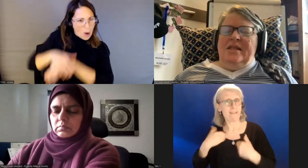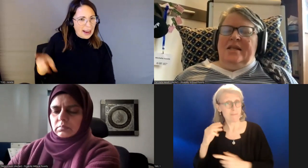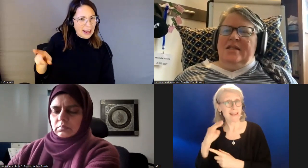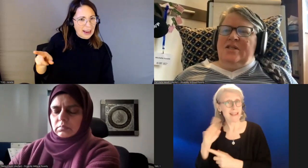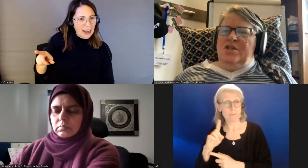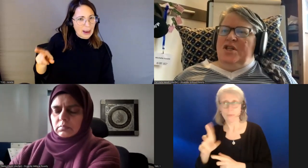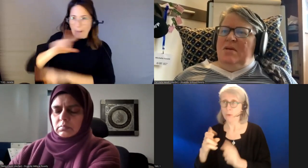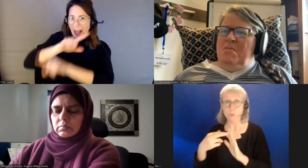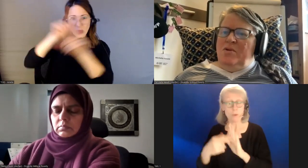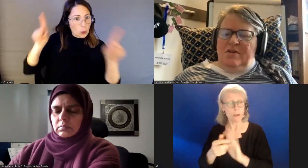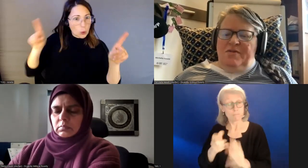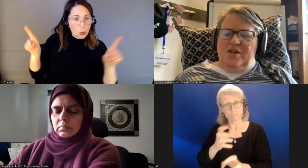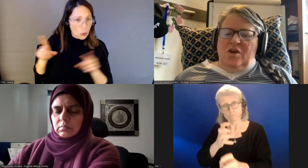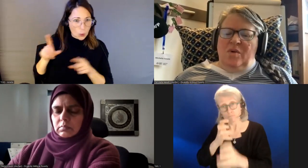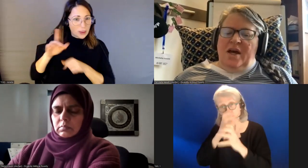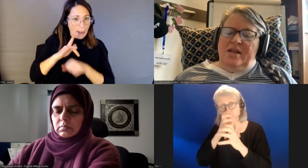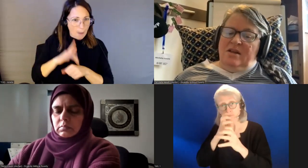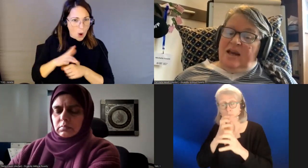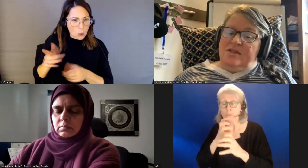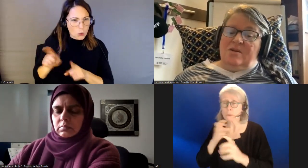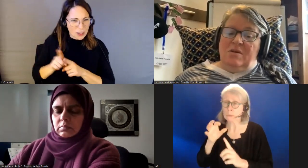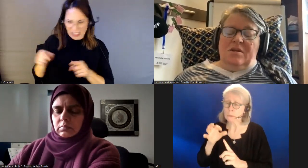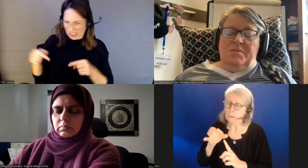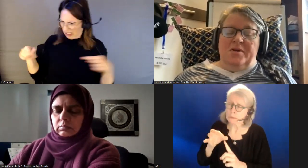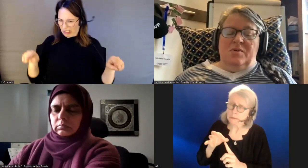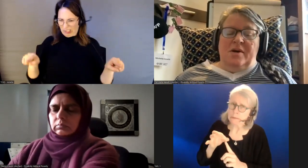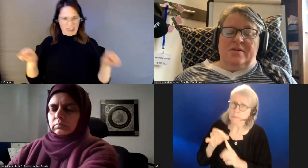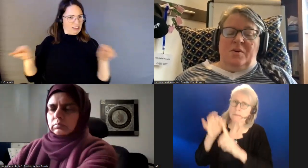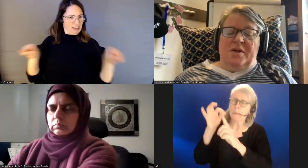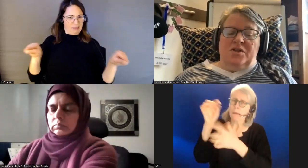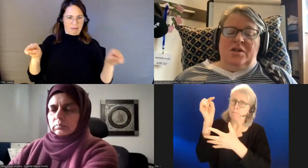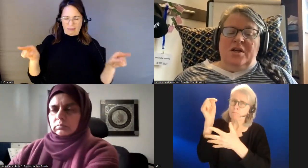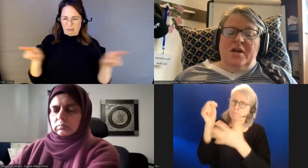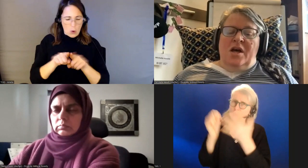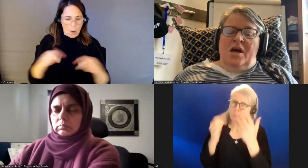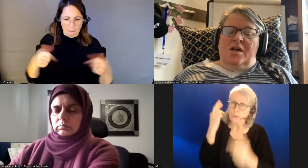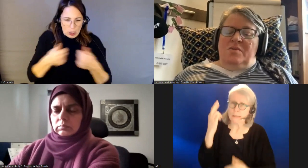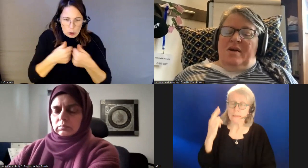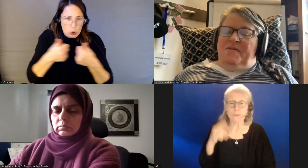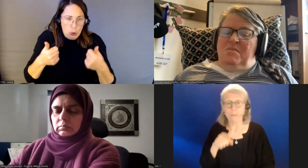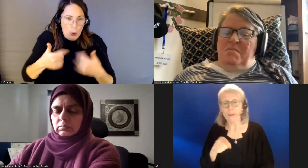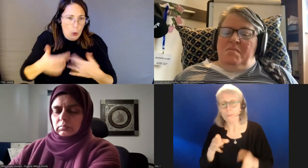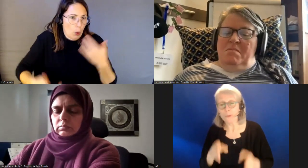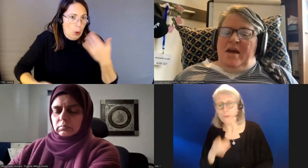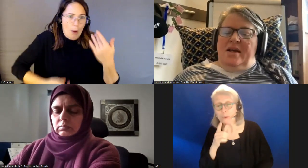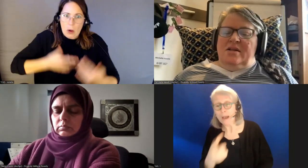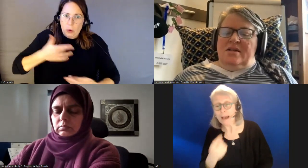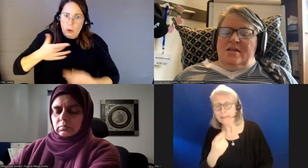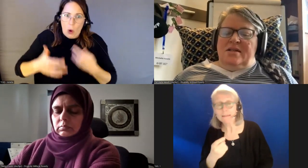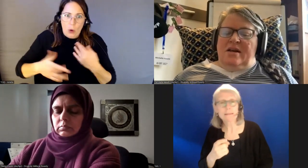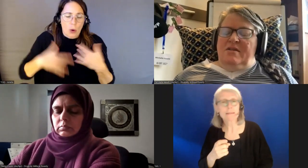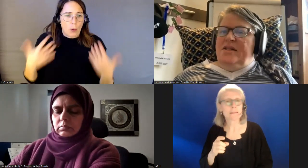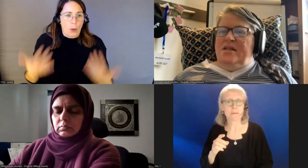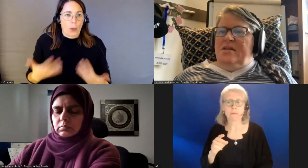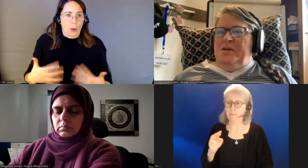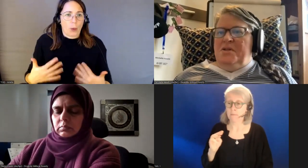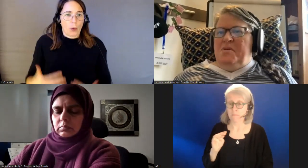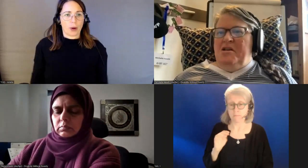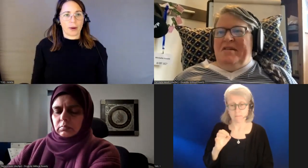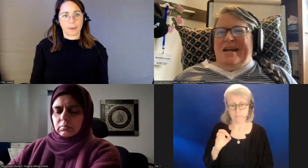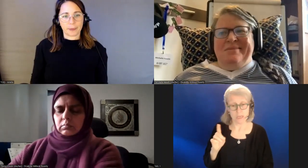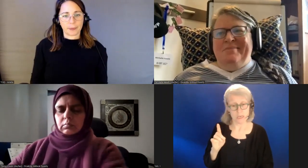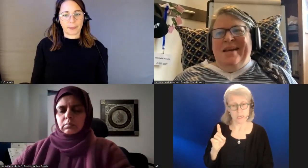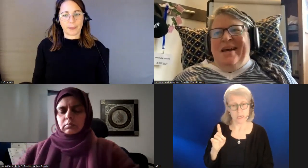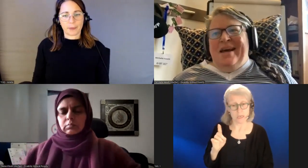keenly, that it's such an emotive issue. And to the person who asked the question, do I feel MAID has accelerated the